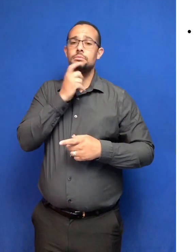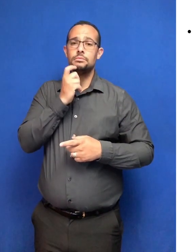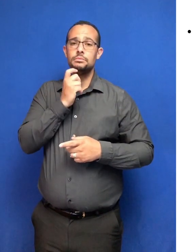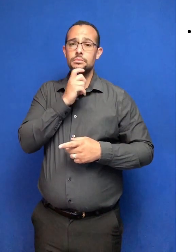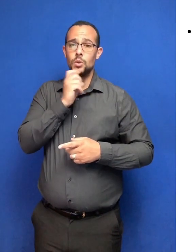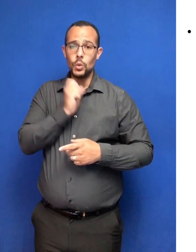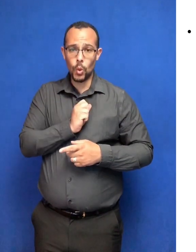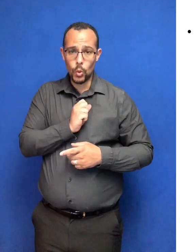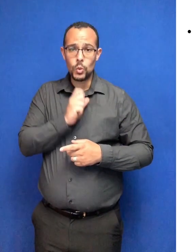may care for.